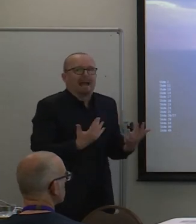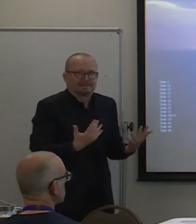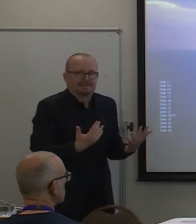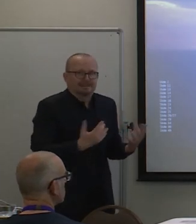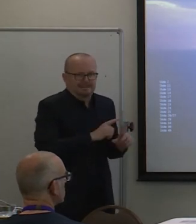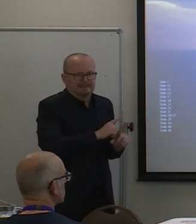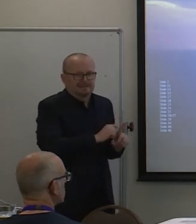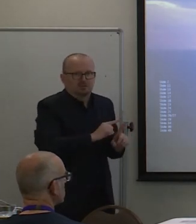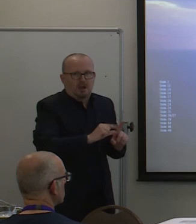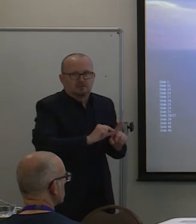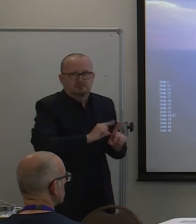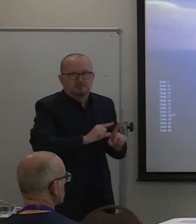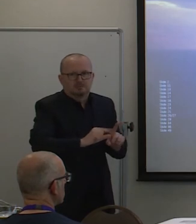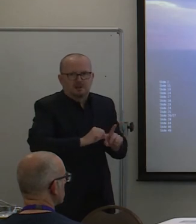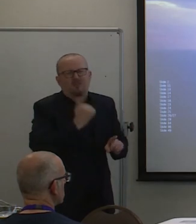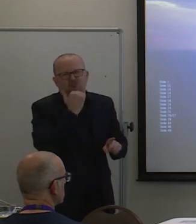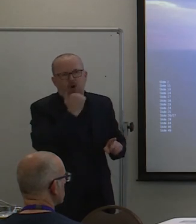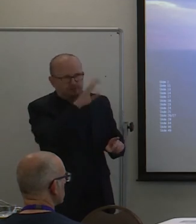leap? I mean, do we need to do the